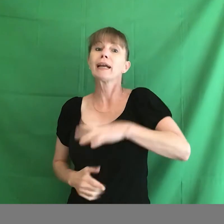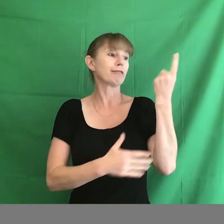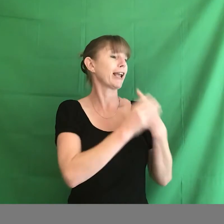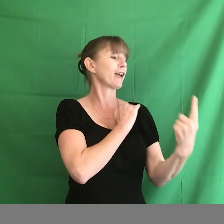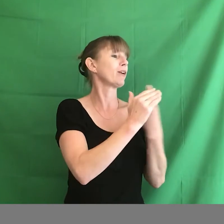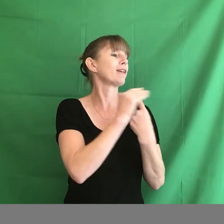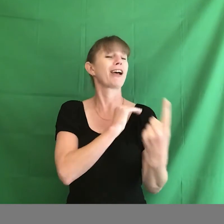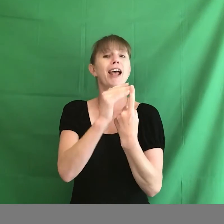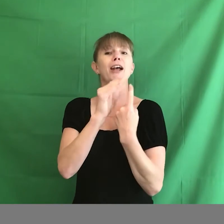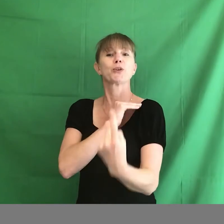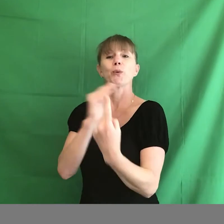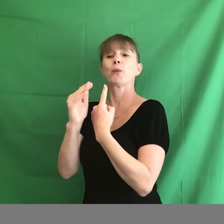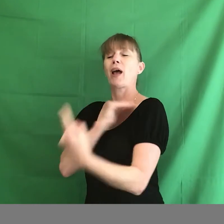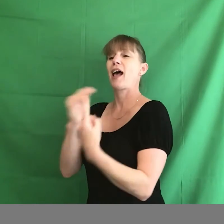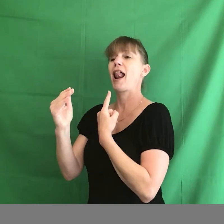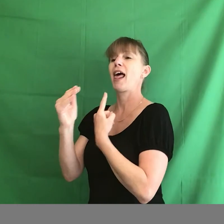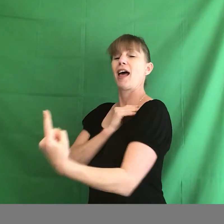need is